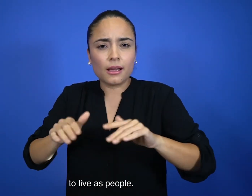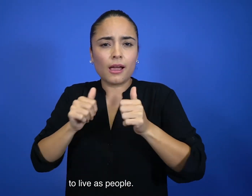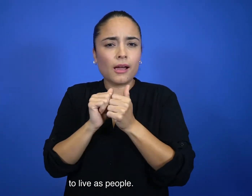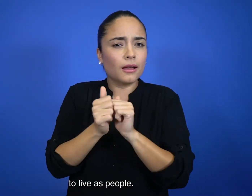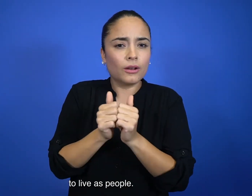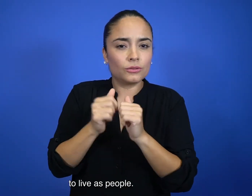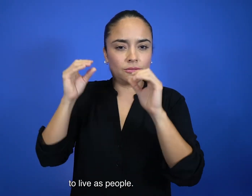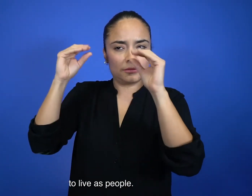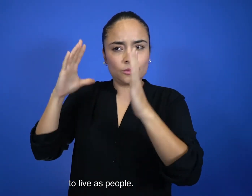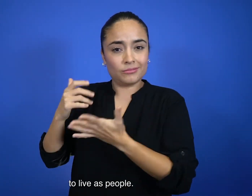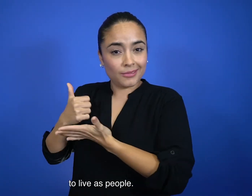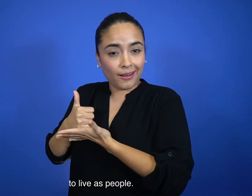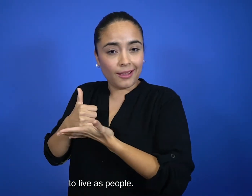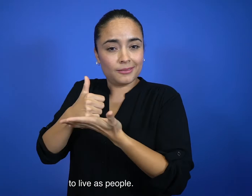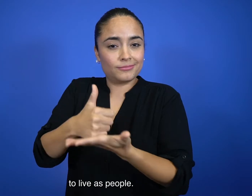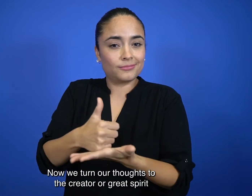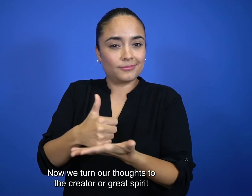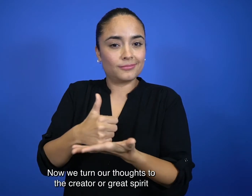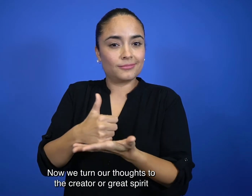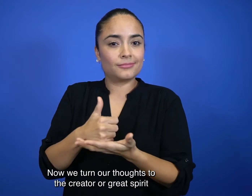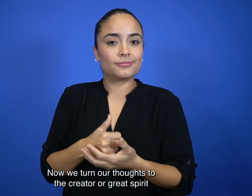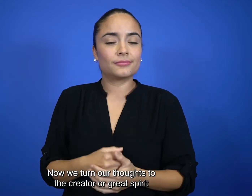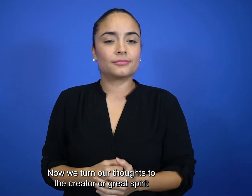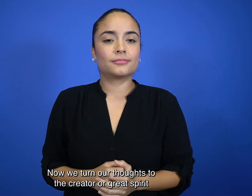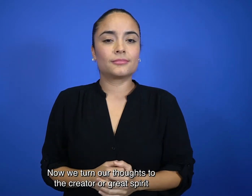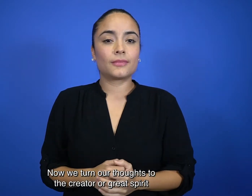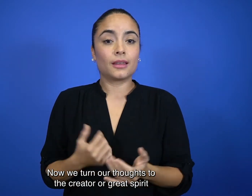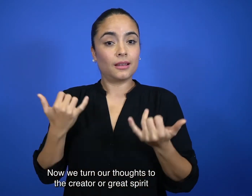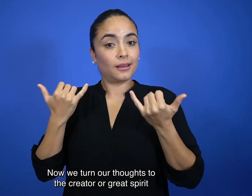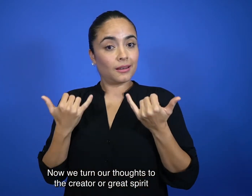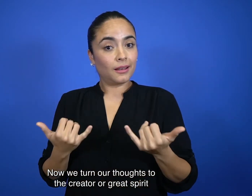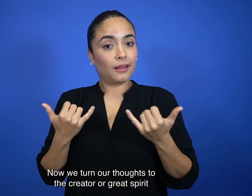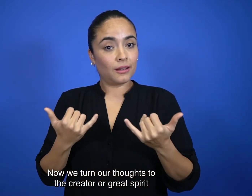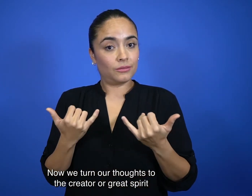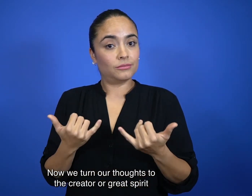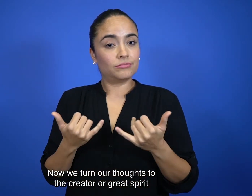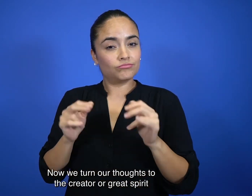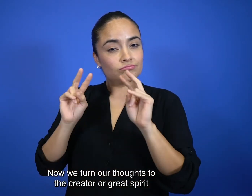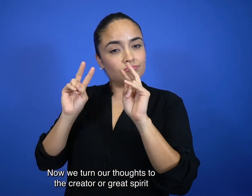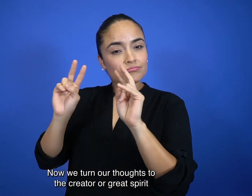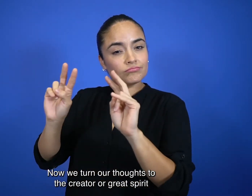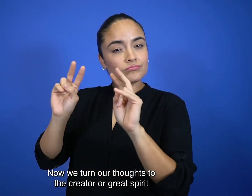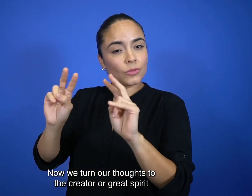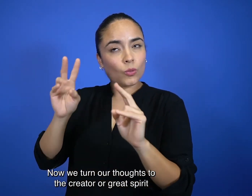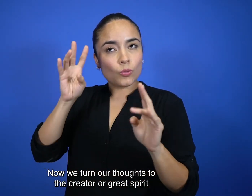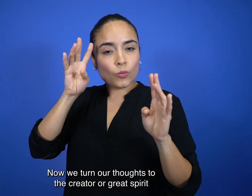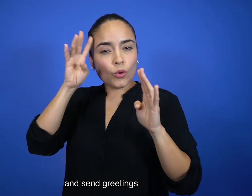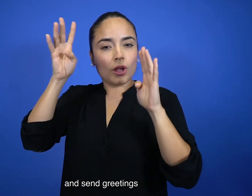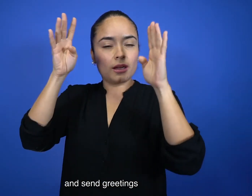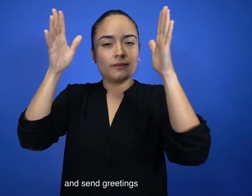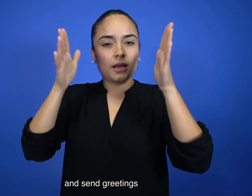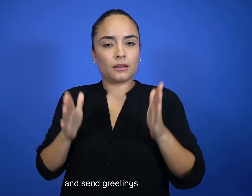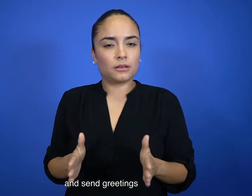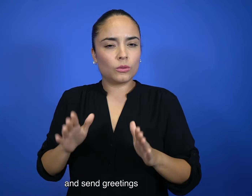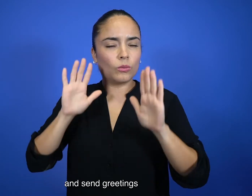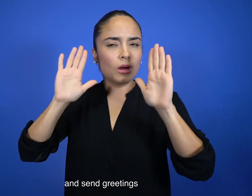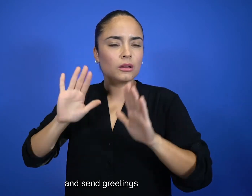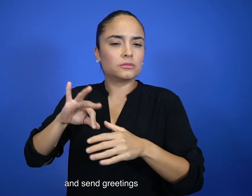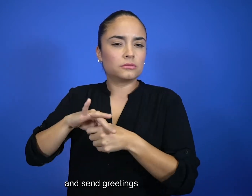live as people. Now we turn our thoughts to the Creator, or Great Spirit, and send